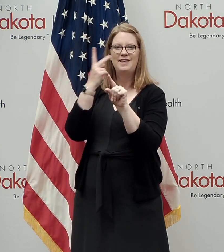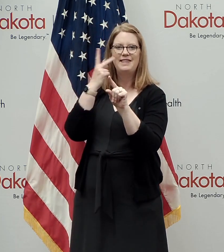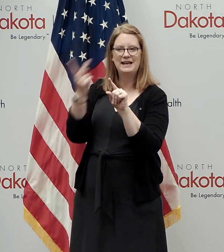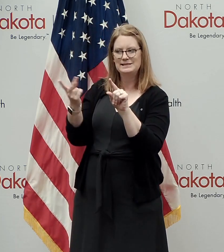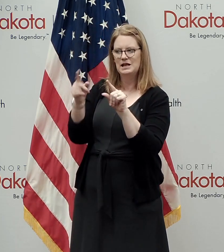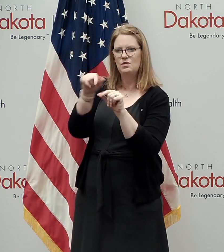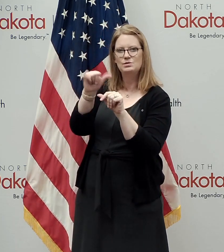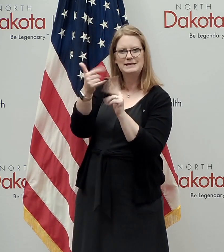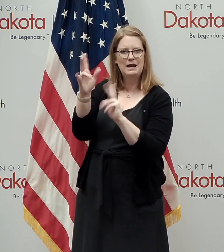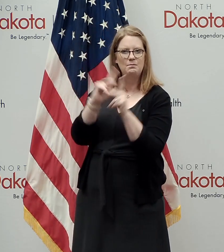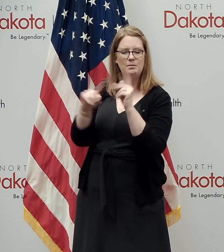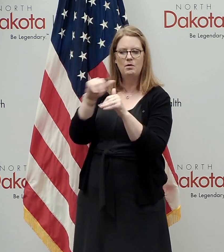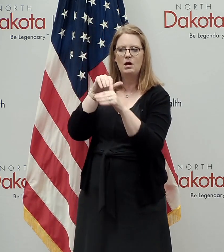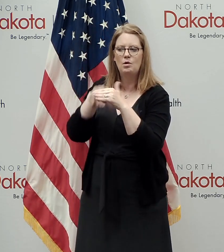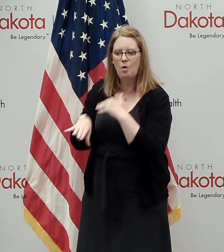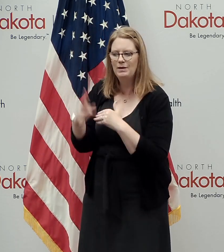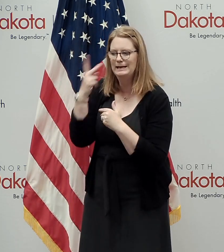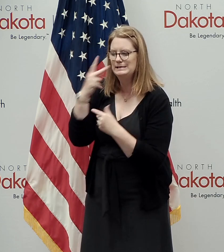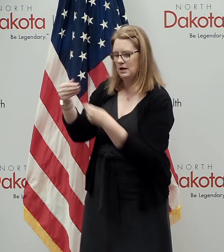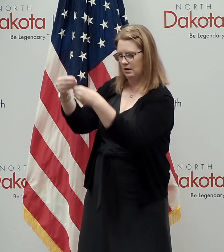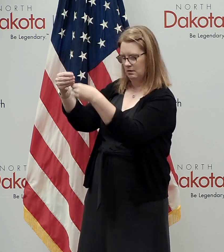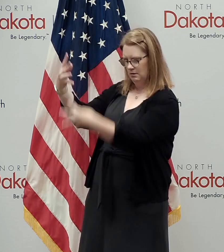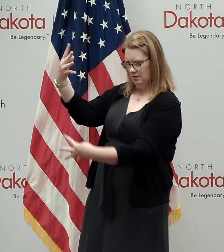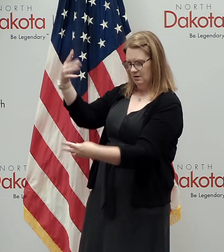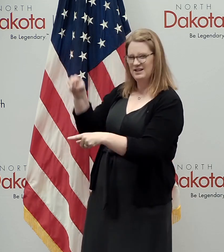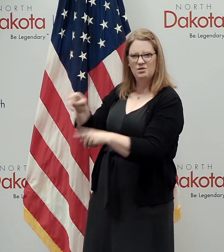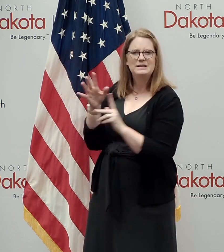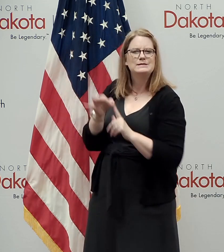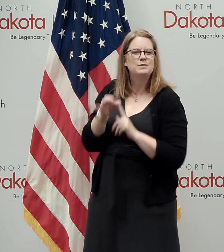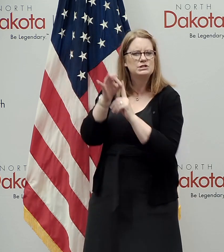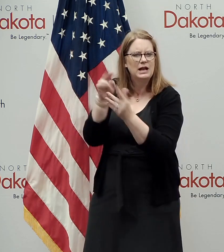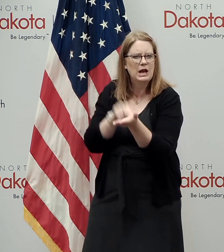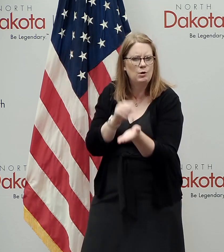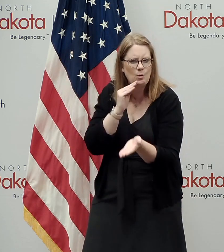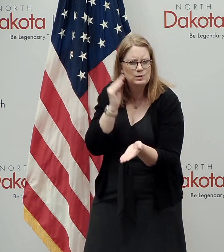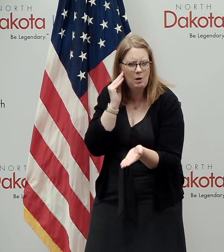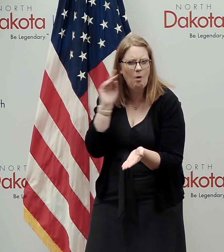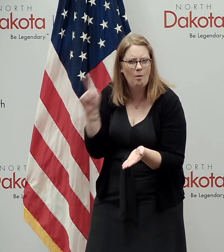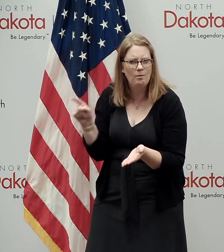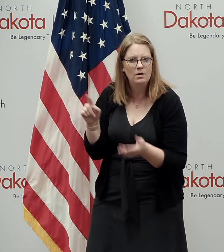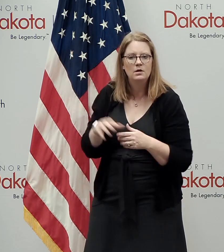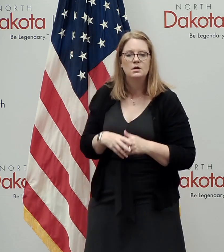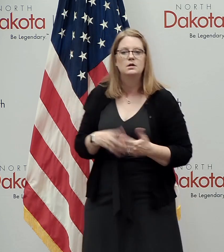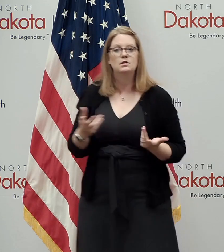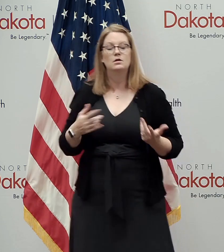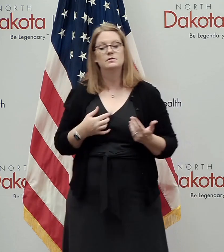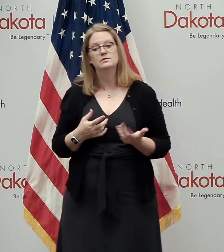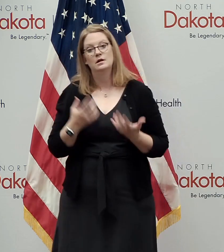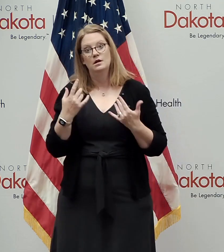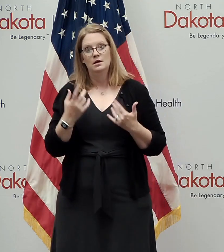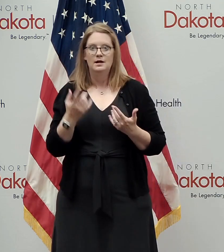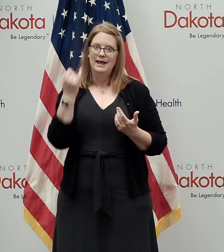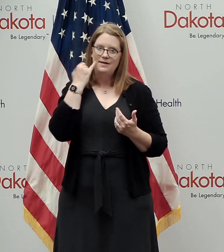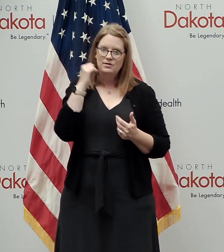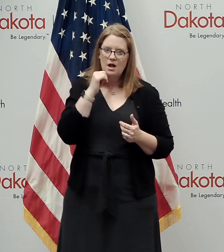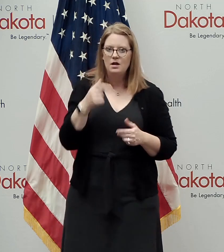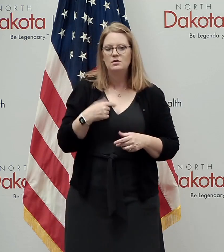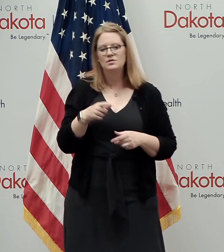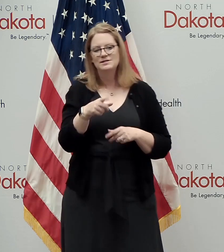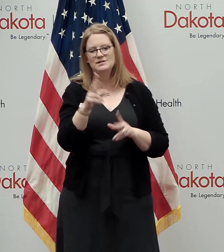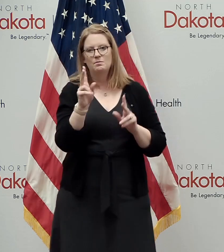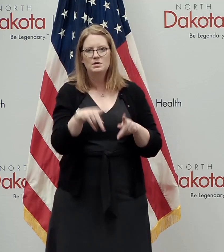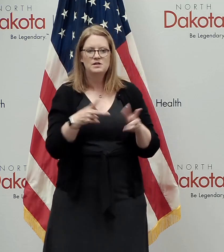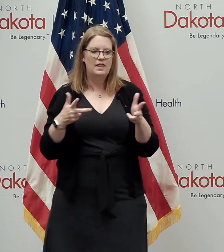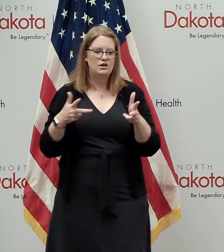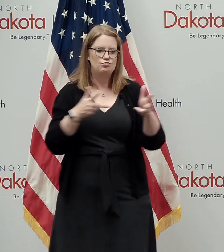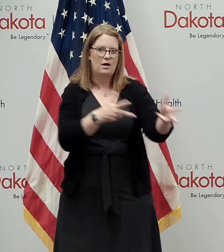the progress of the test, so that when people, without that, people are calling, is my test done? Is my test done? I mean, this